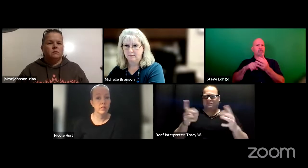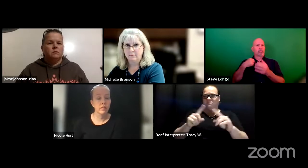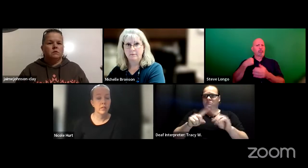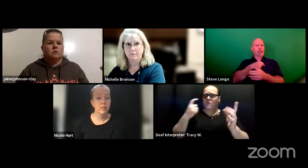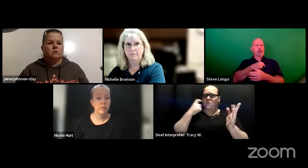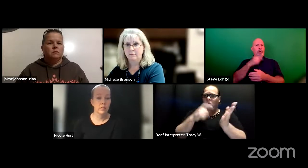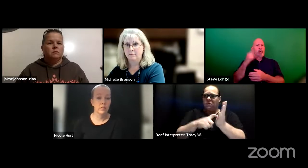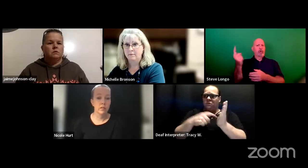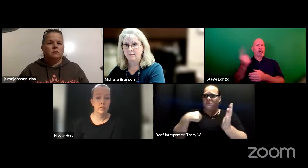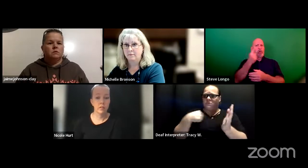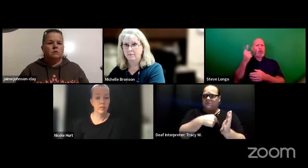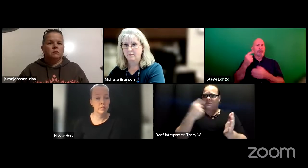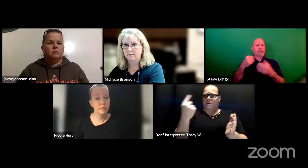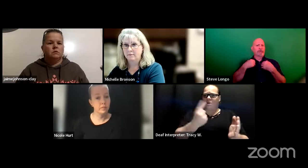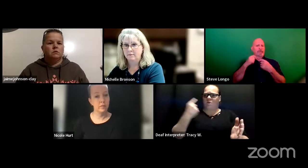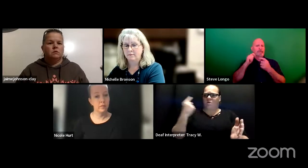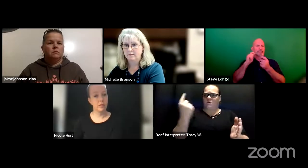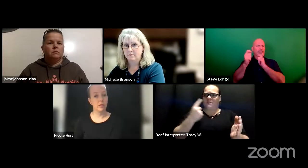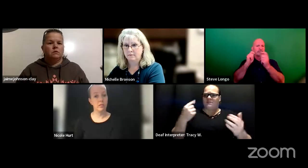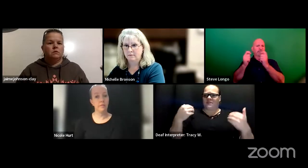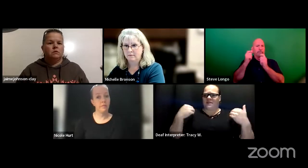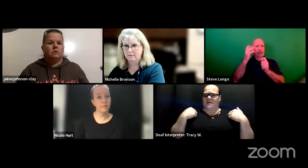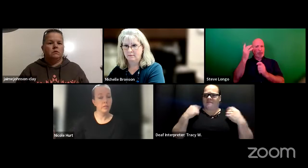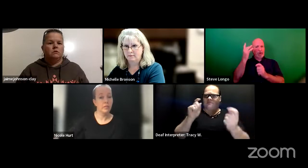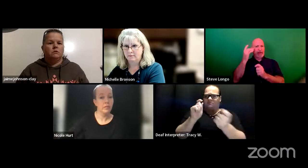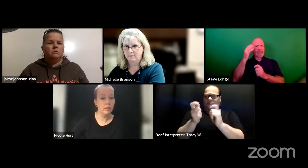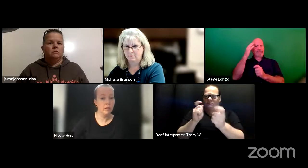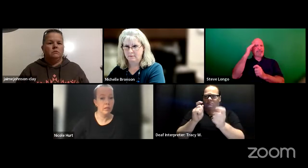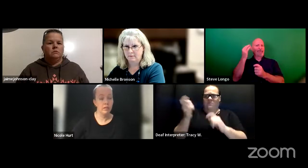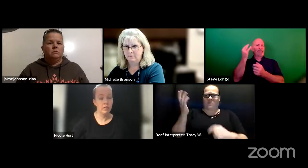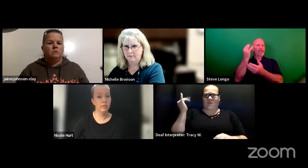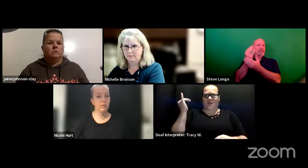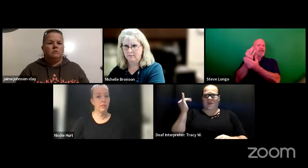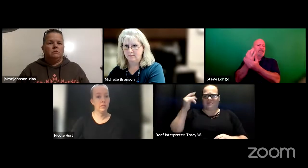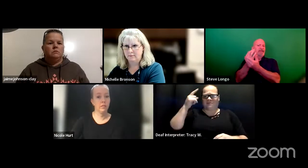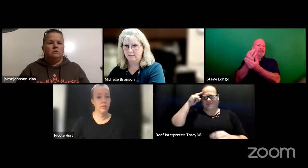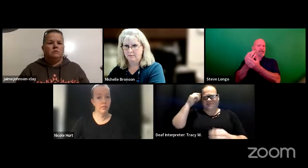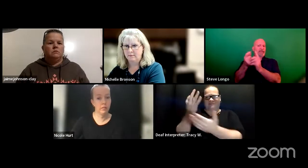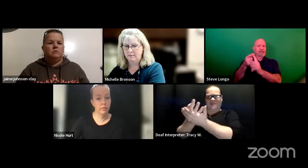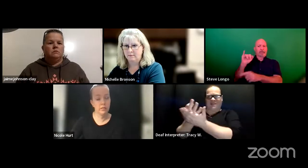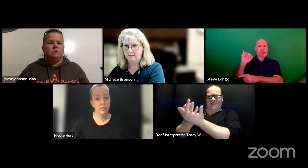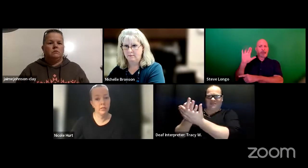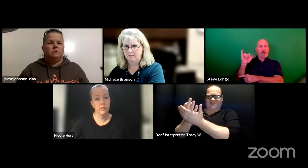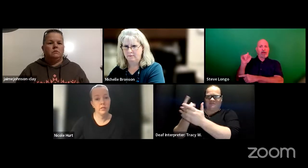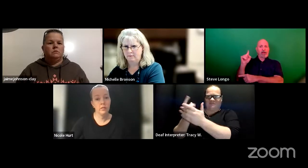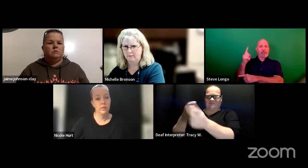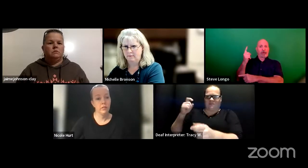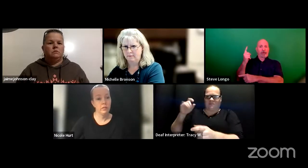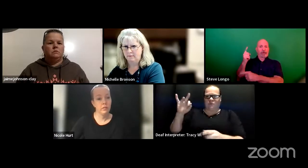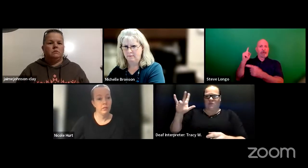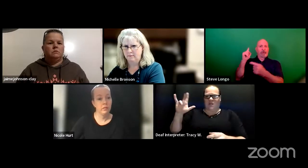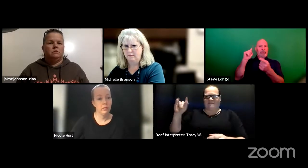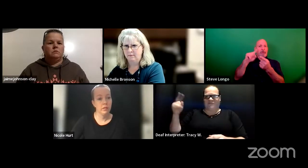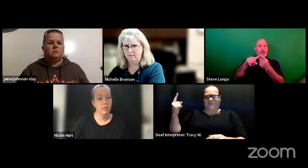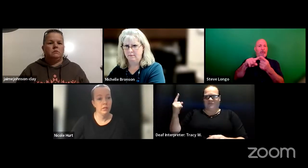that transpired in December and January, but we do have